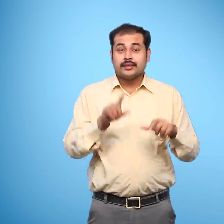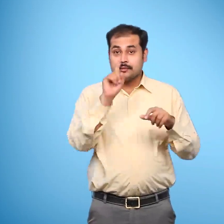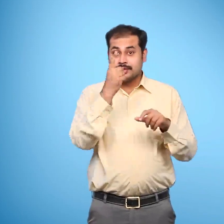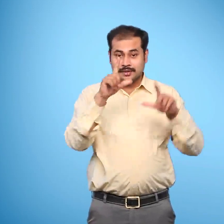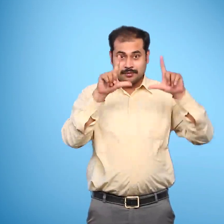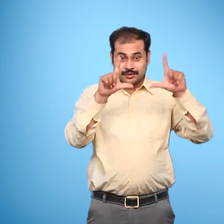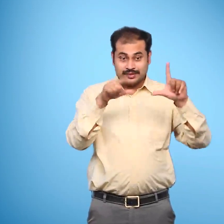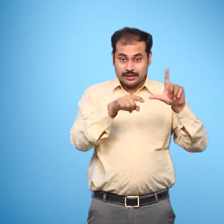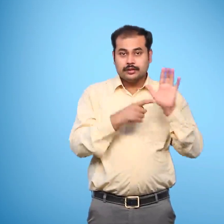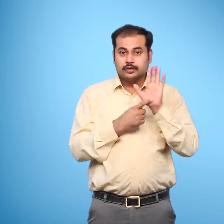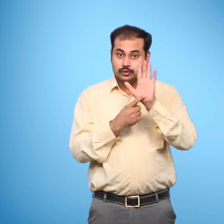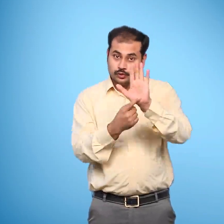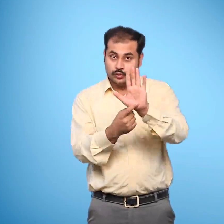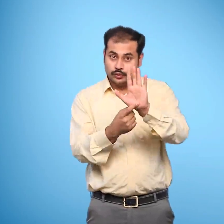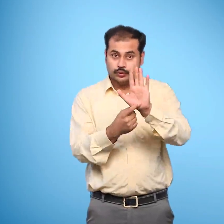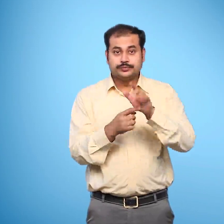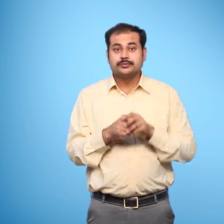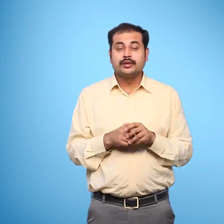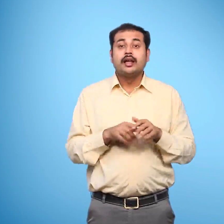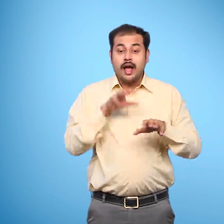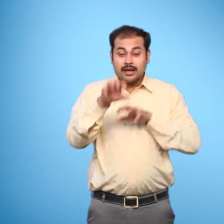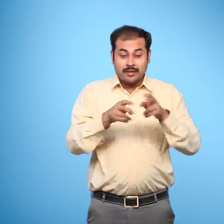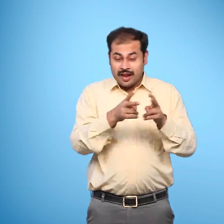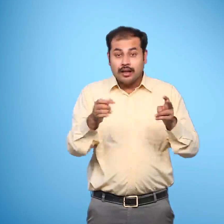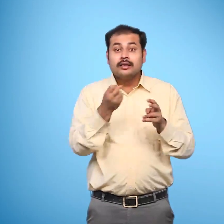Picture 1 shows 6 animals.